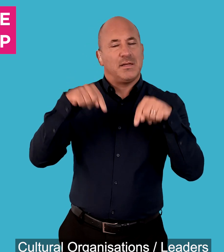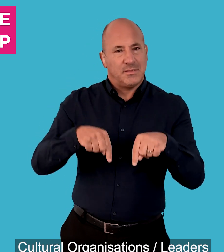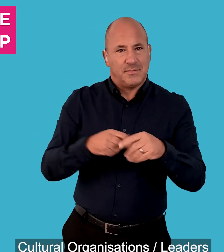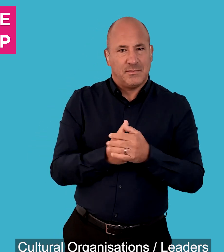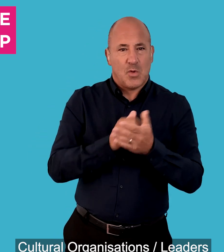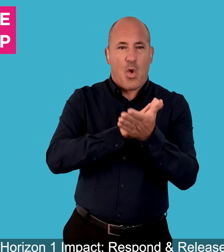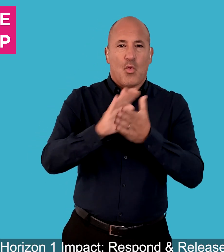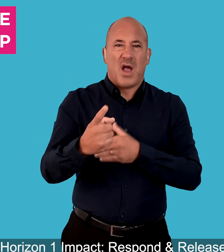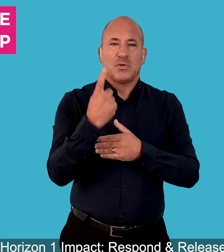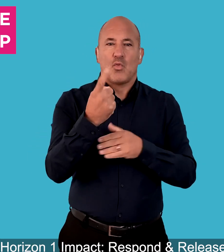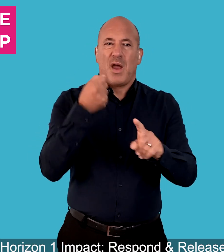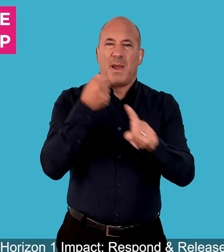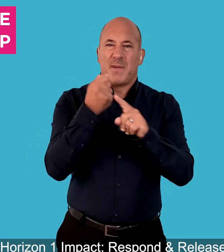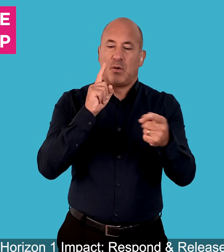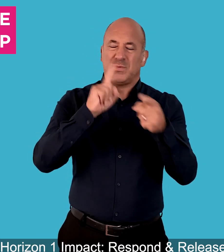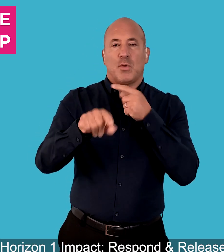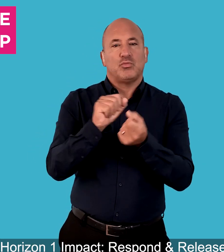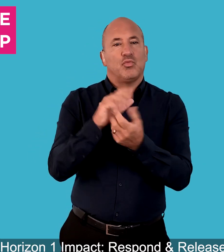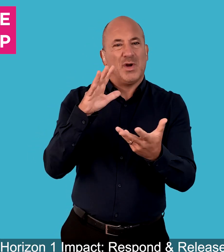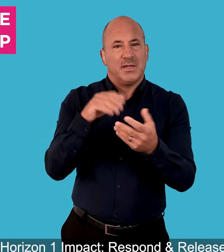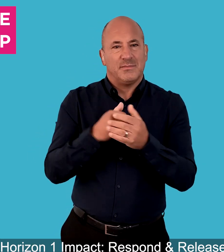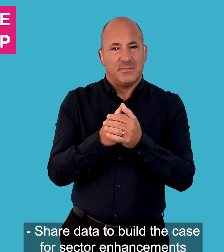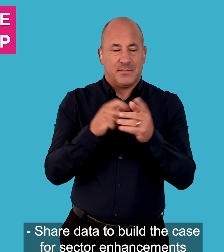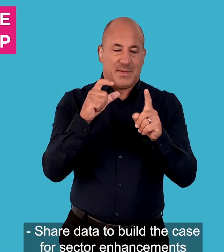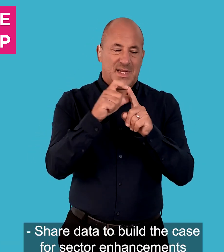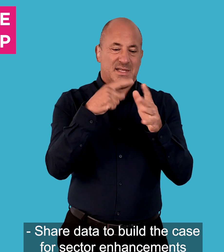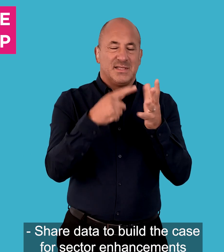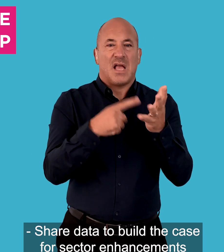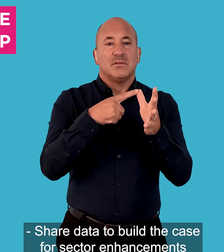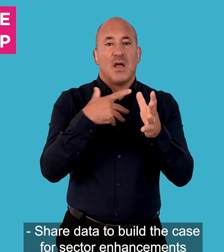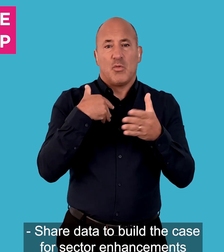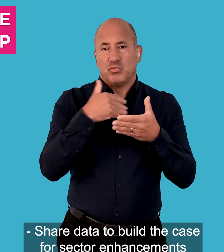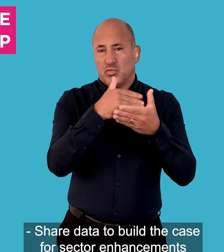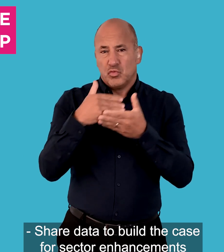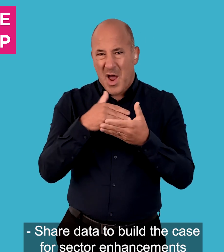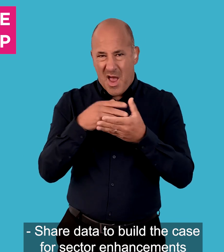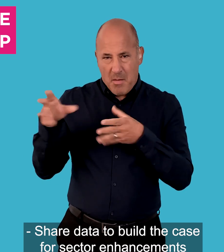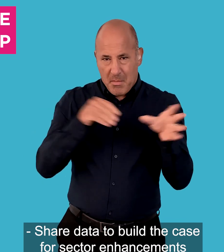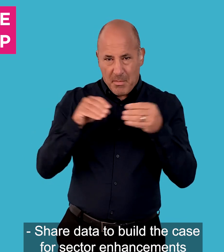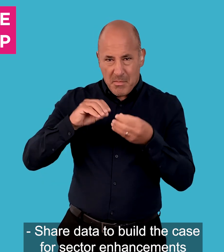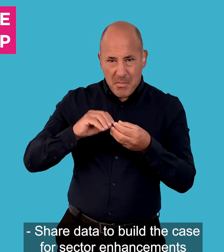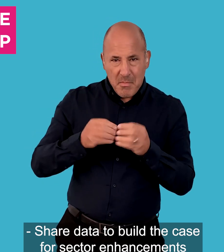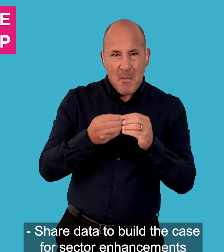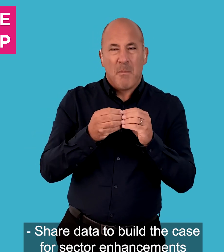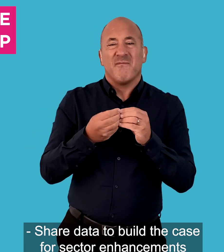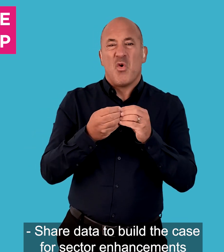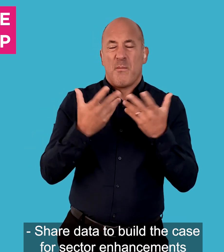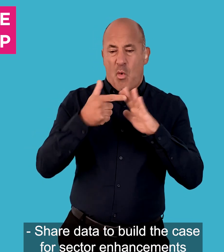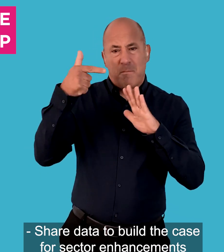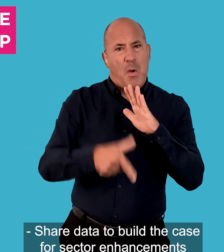organisations/leaders. Horizon 1 impact, respond and release. Share data to build the case for sector